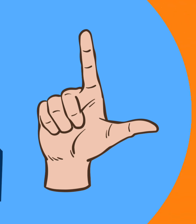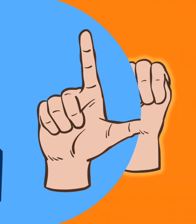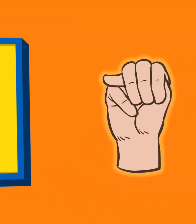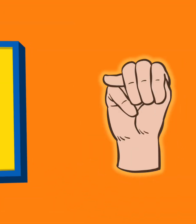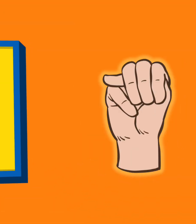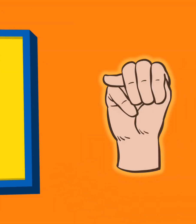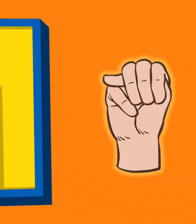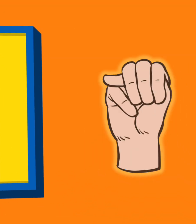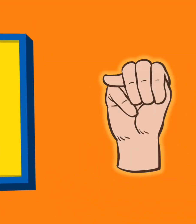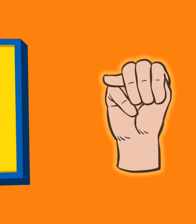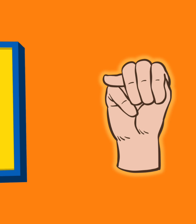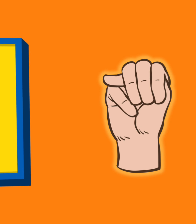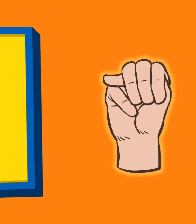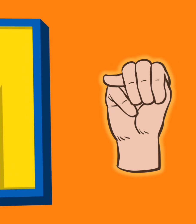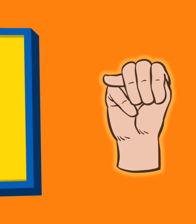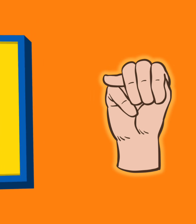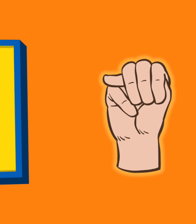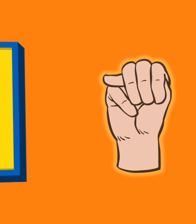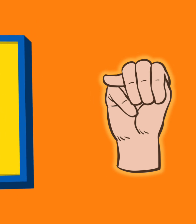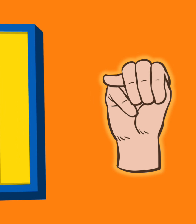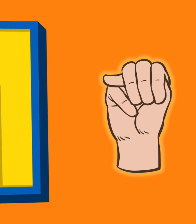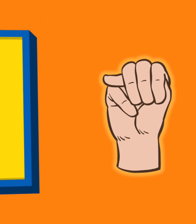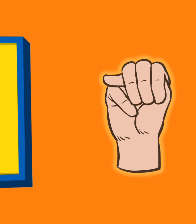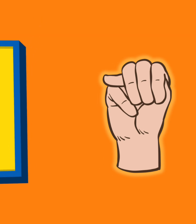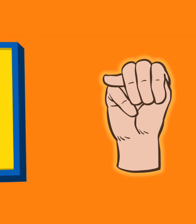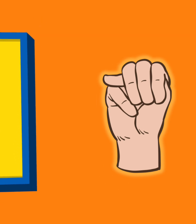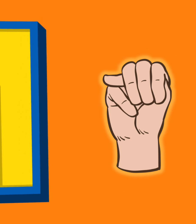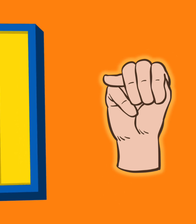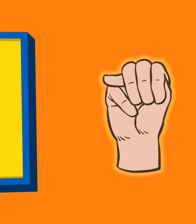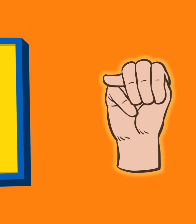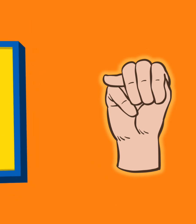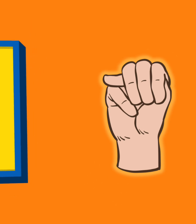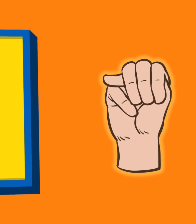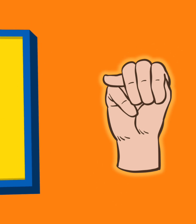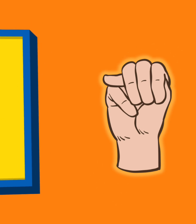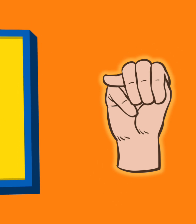Now let's do M. Tuck your thumb under three fingers. That's M.